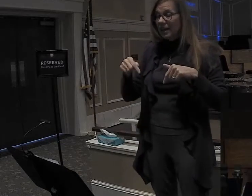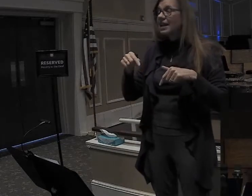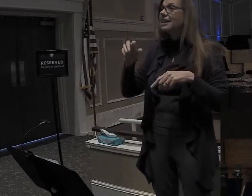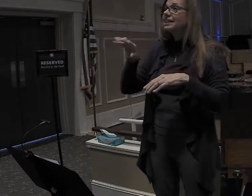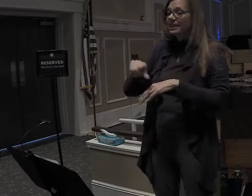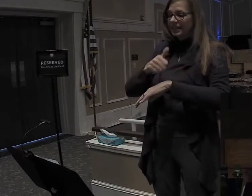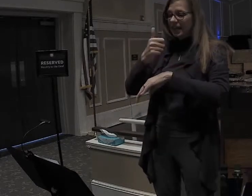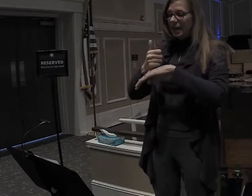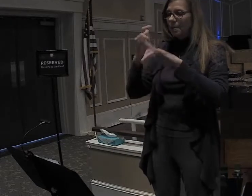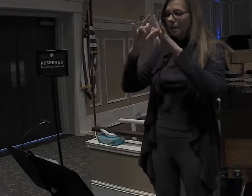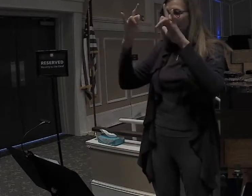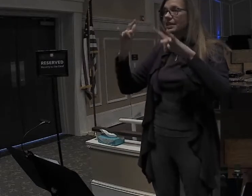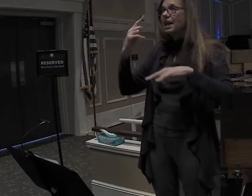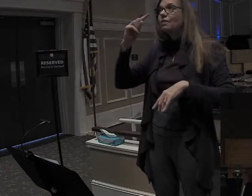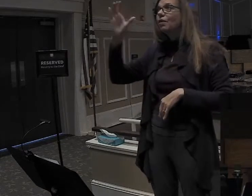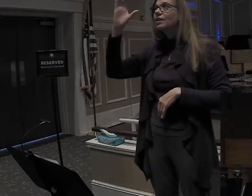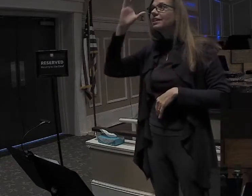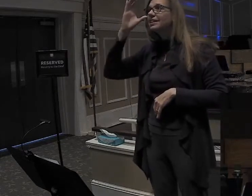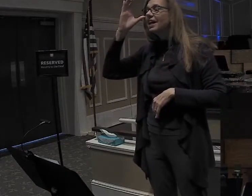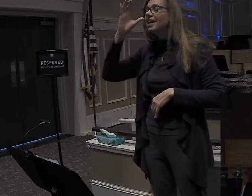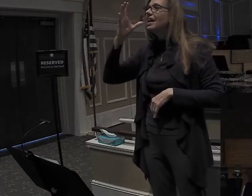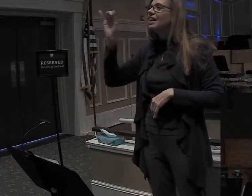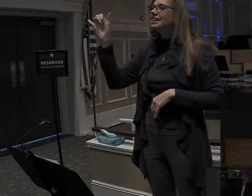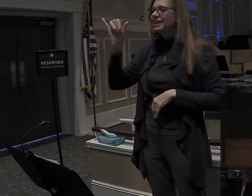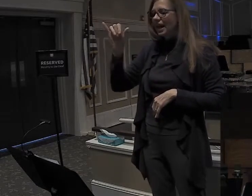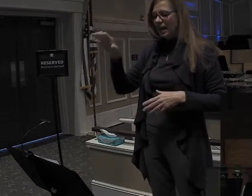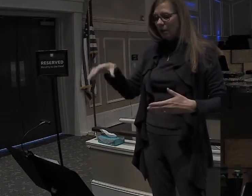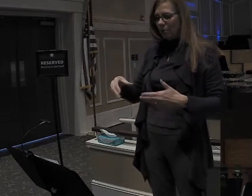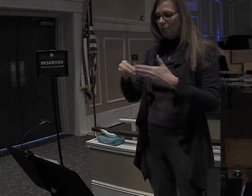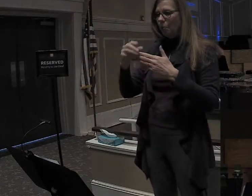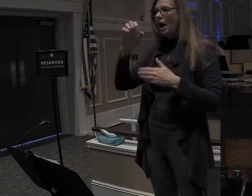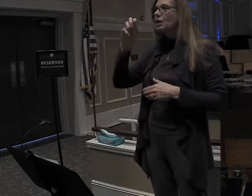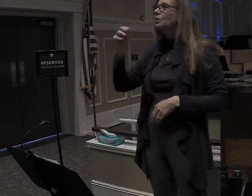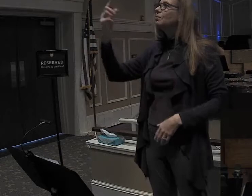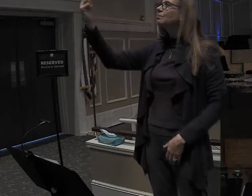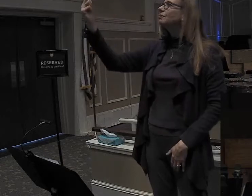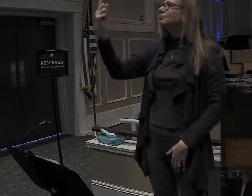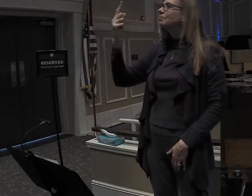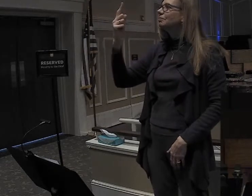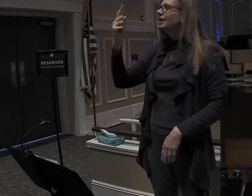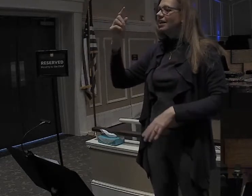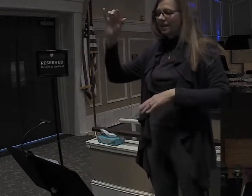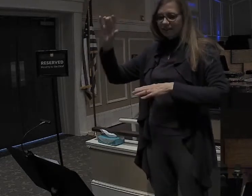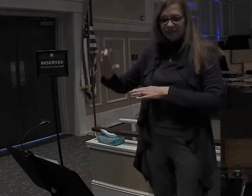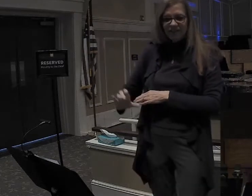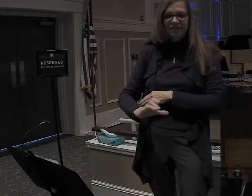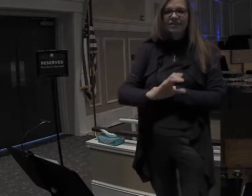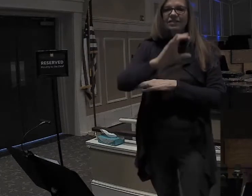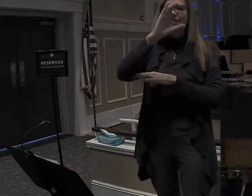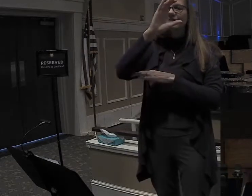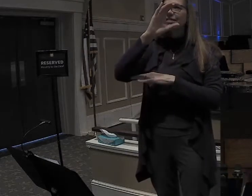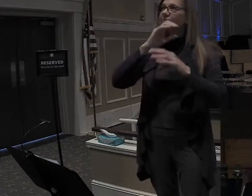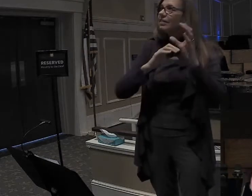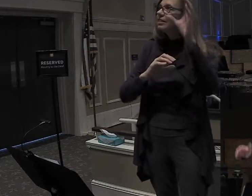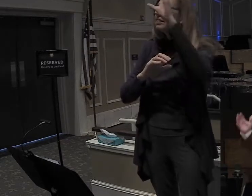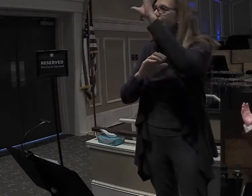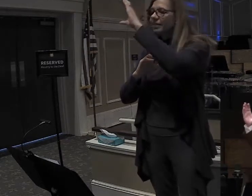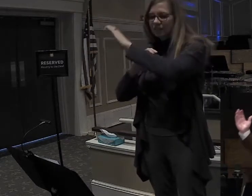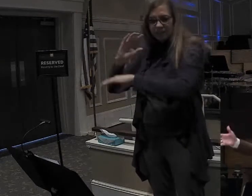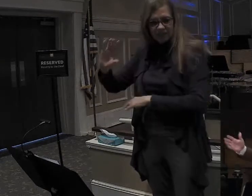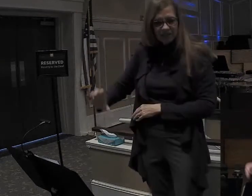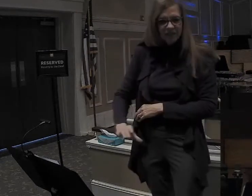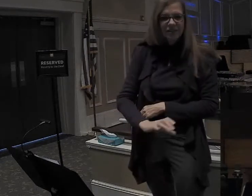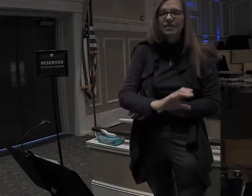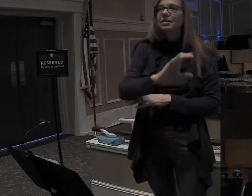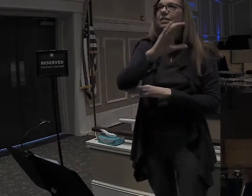for the sun, which is as a bridegroom coming out of its chamber. It rises as a strong man to run its course. Its rising is from one of the heavens. Its circuit is